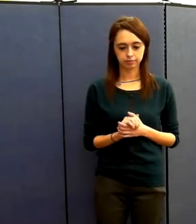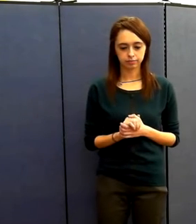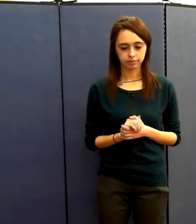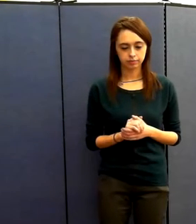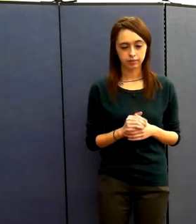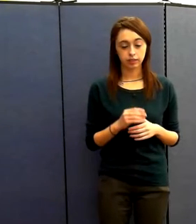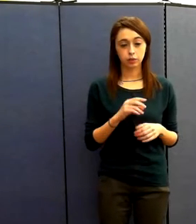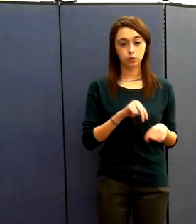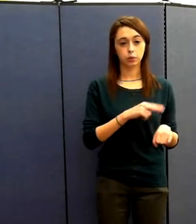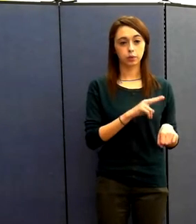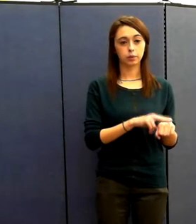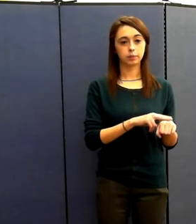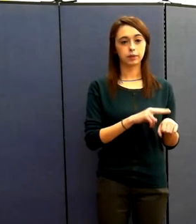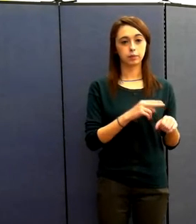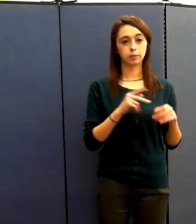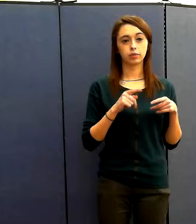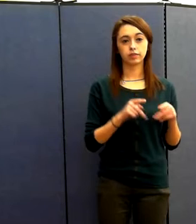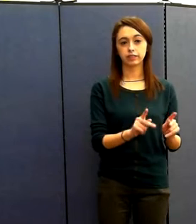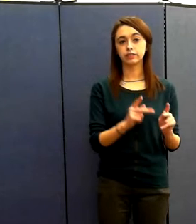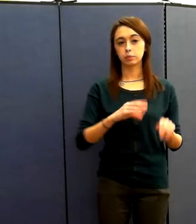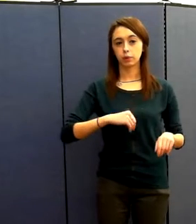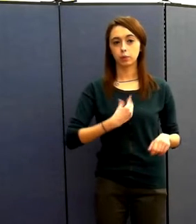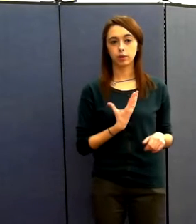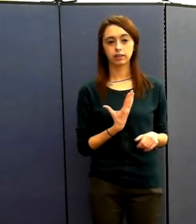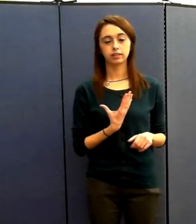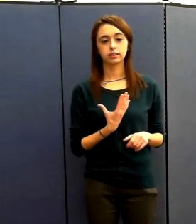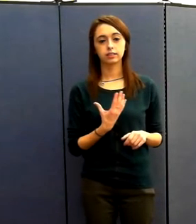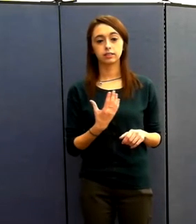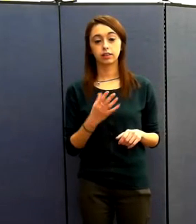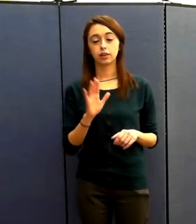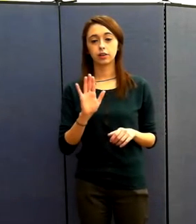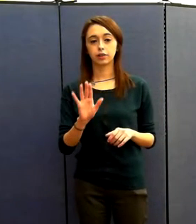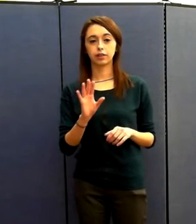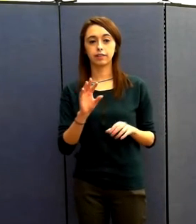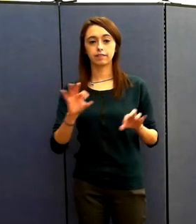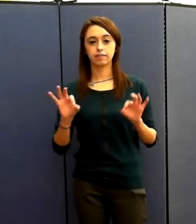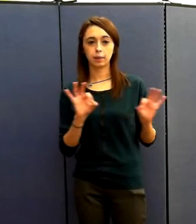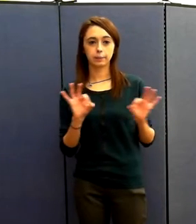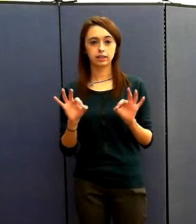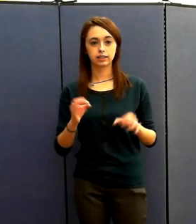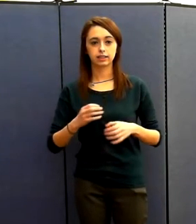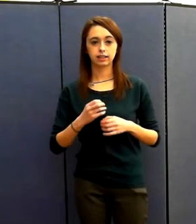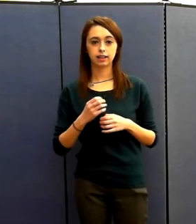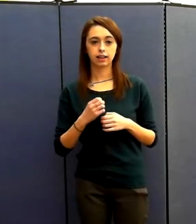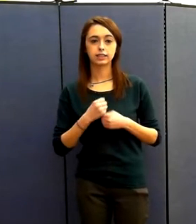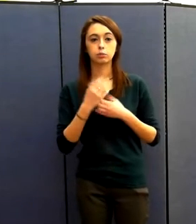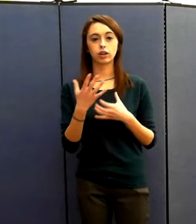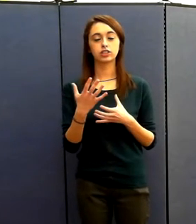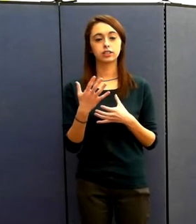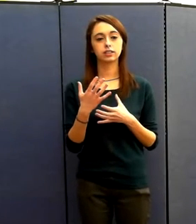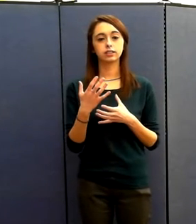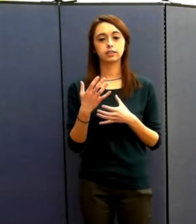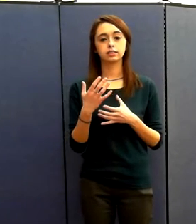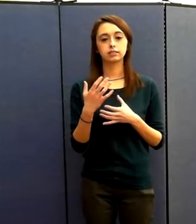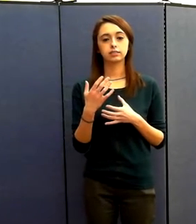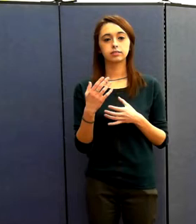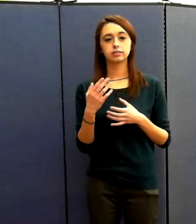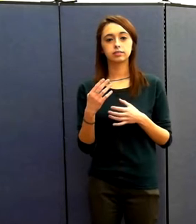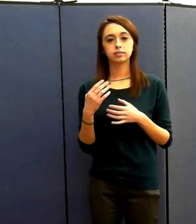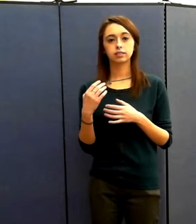biologically female, her feminine expression has been used to justify harassment, violence, and